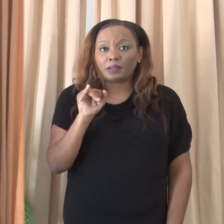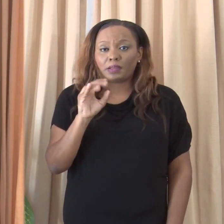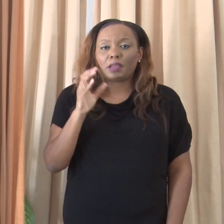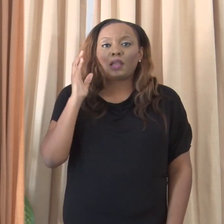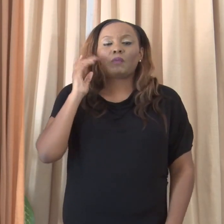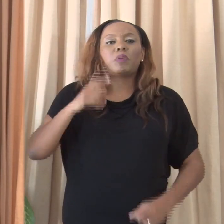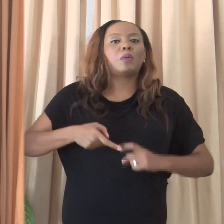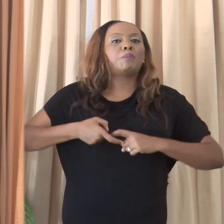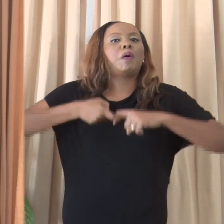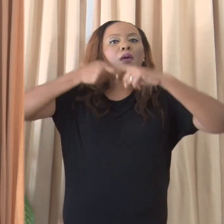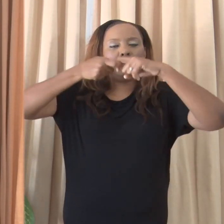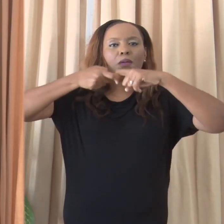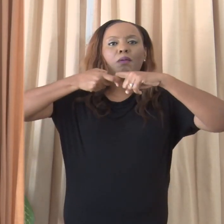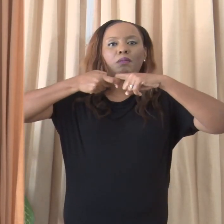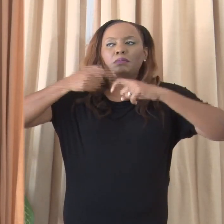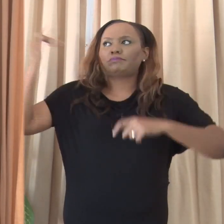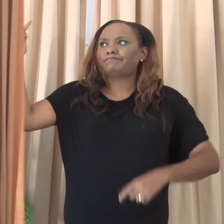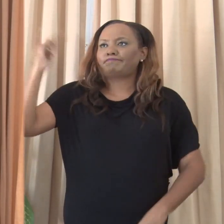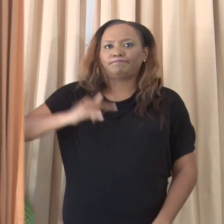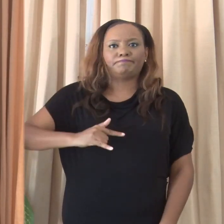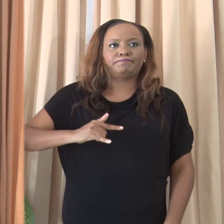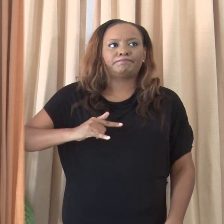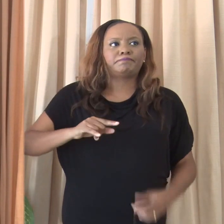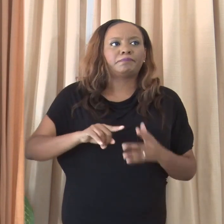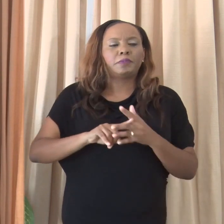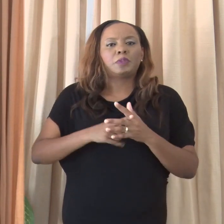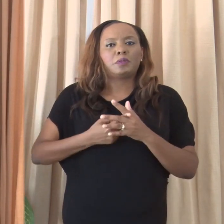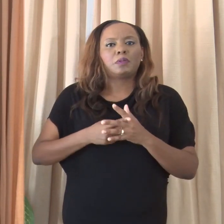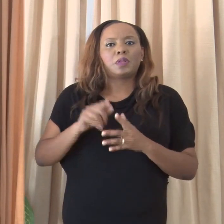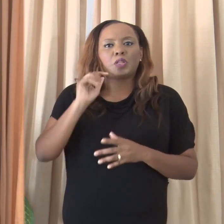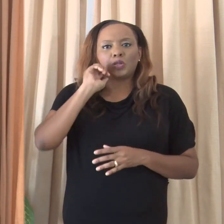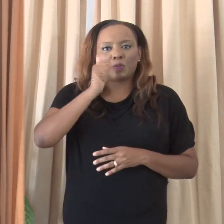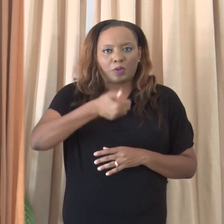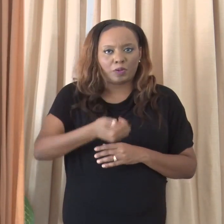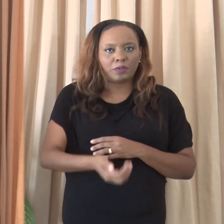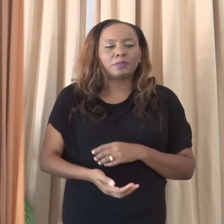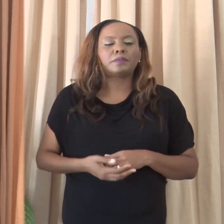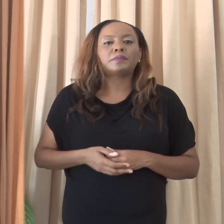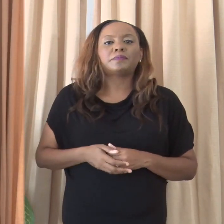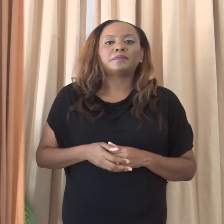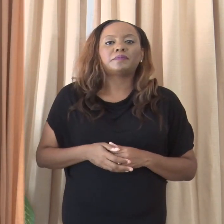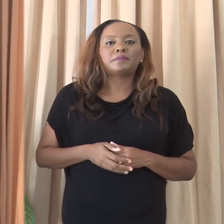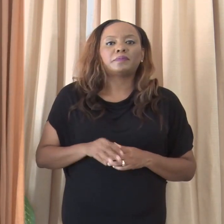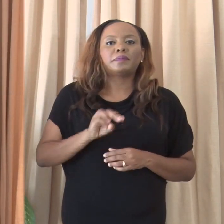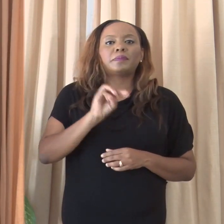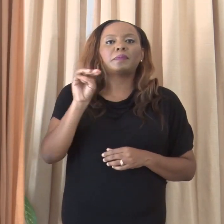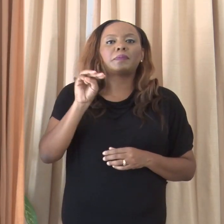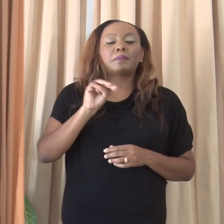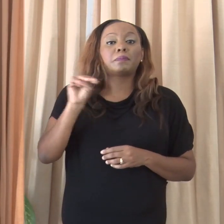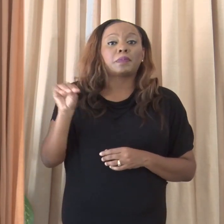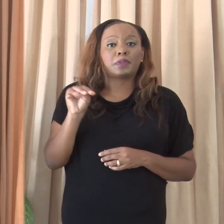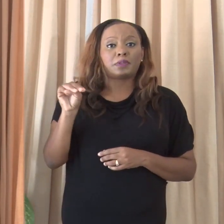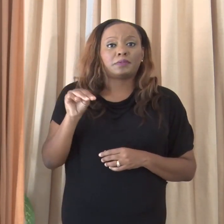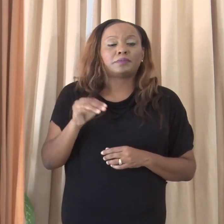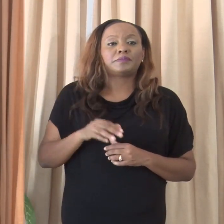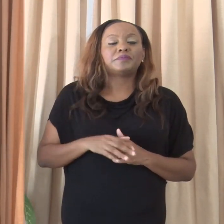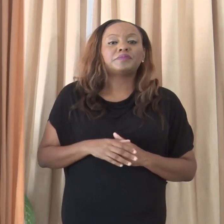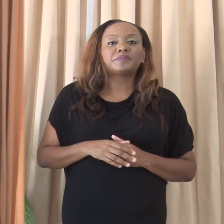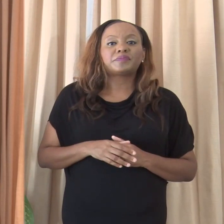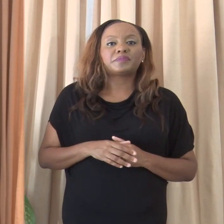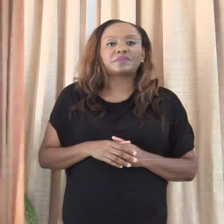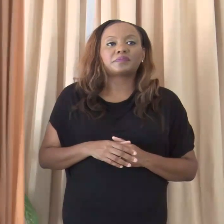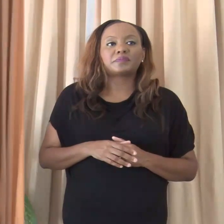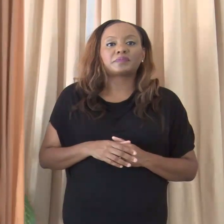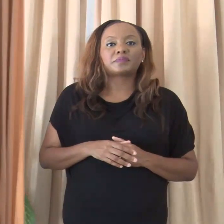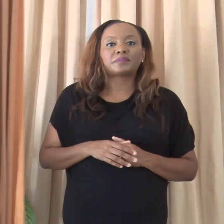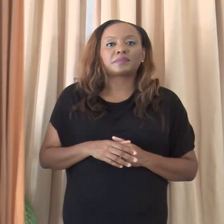services to Barbados with effect from Monday, the 23rd of March, which is tomorrow. The issue of repatriation of